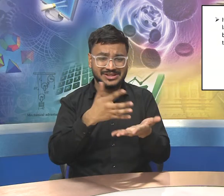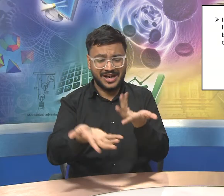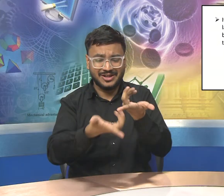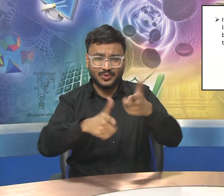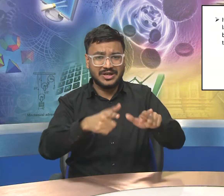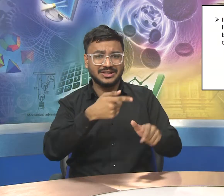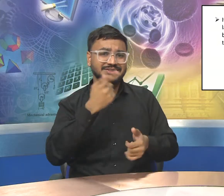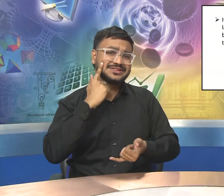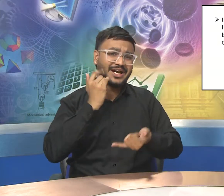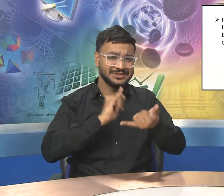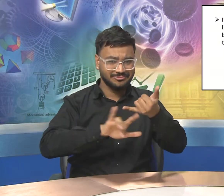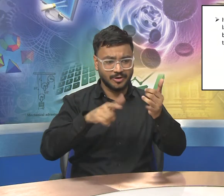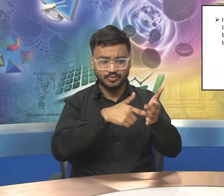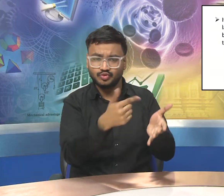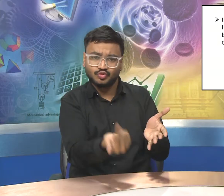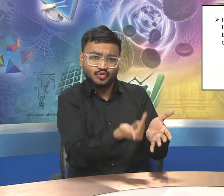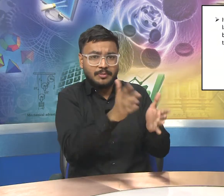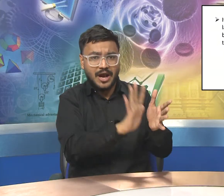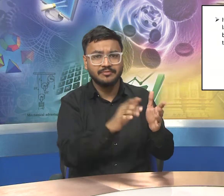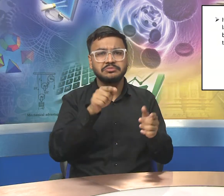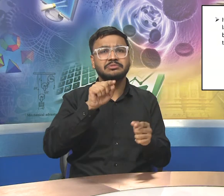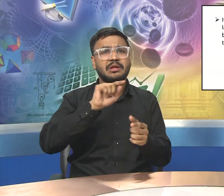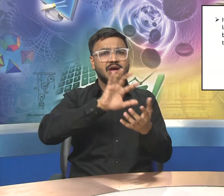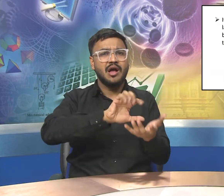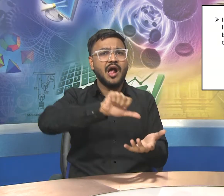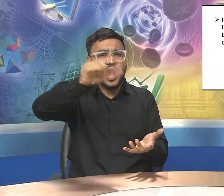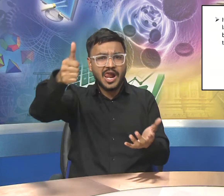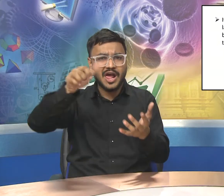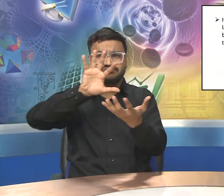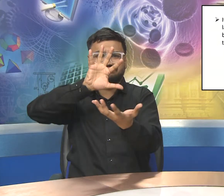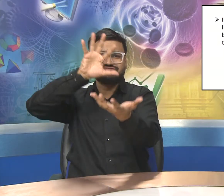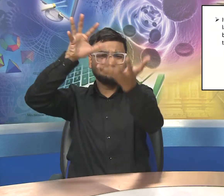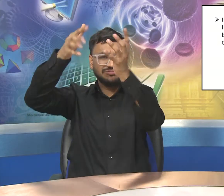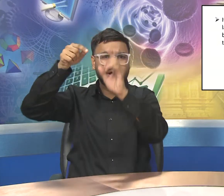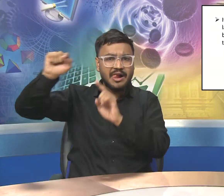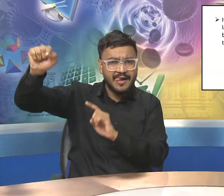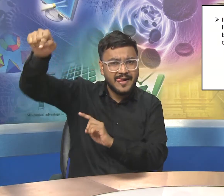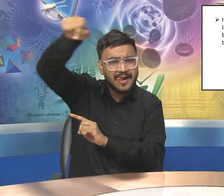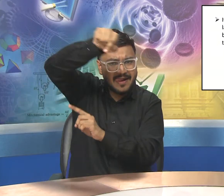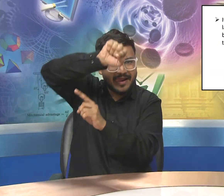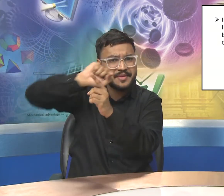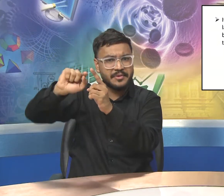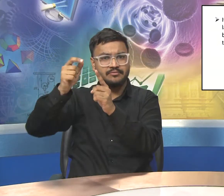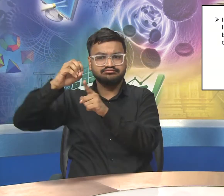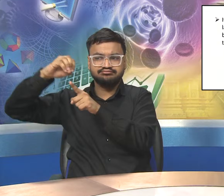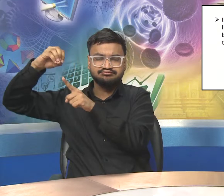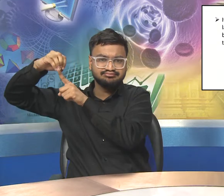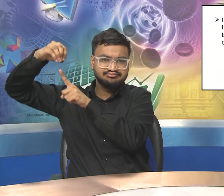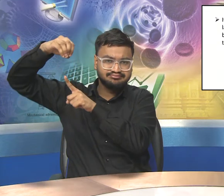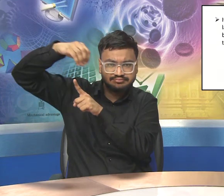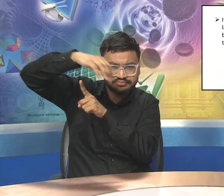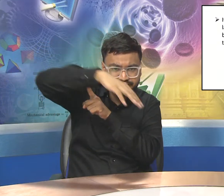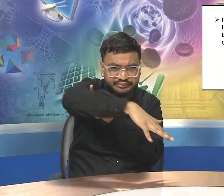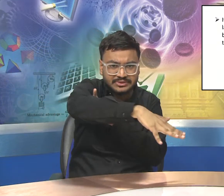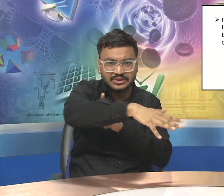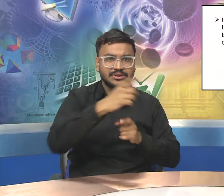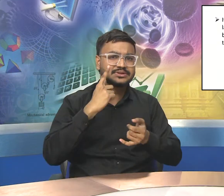In this lesson, you will also explore the influence of other sign languages on